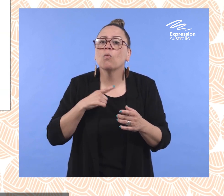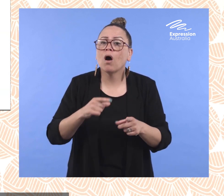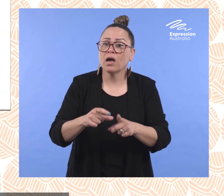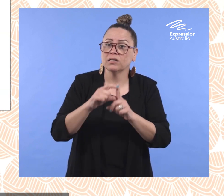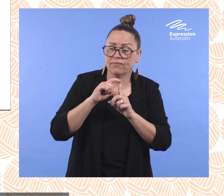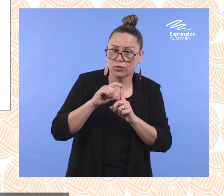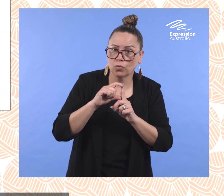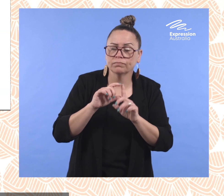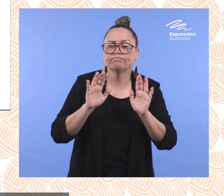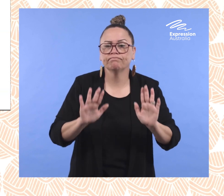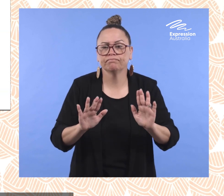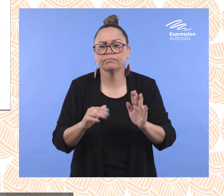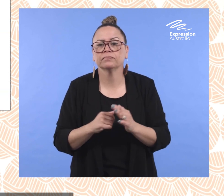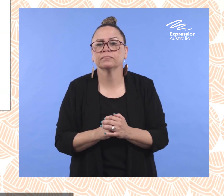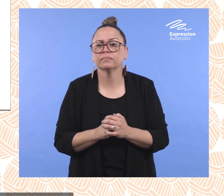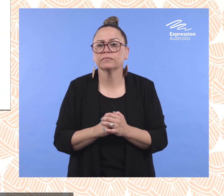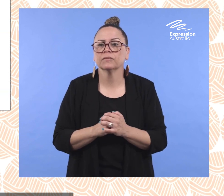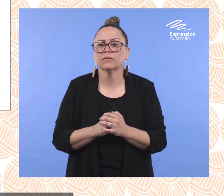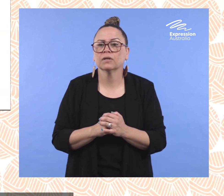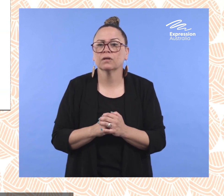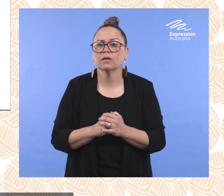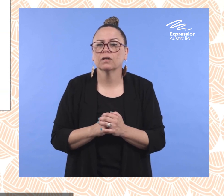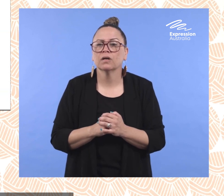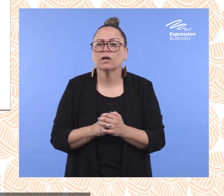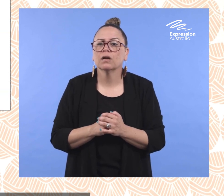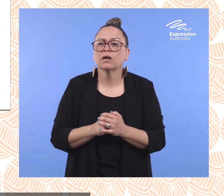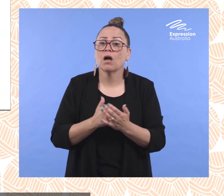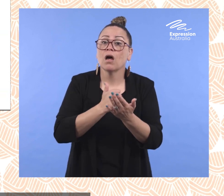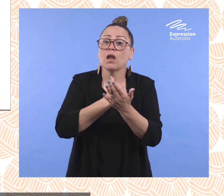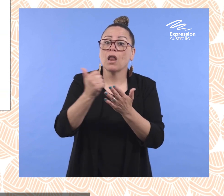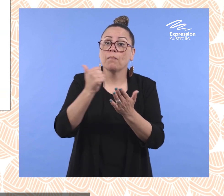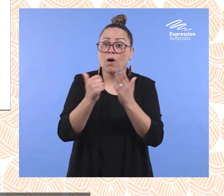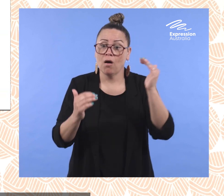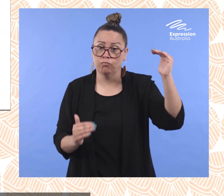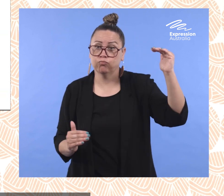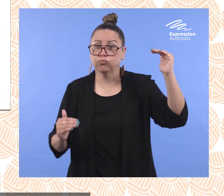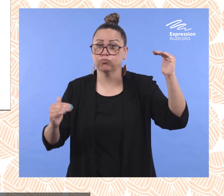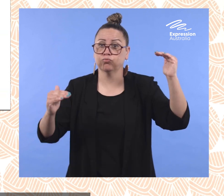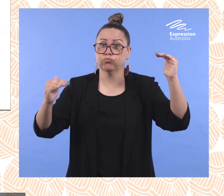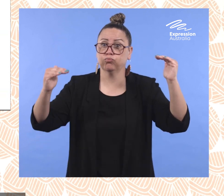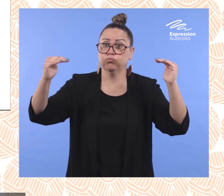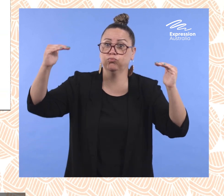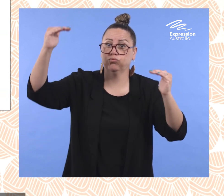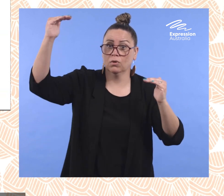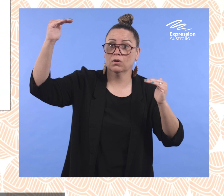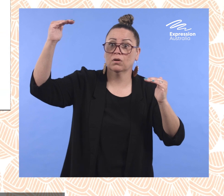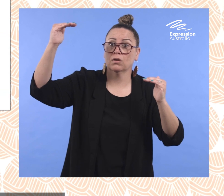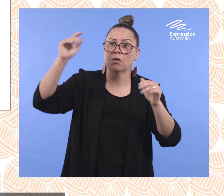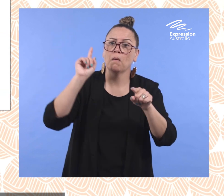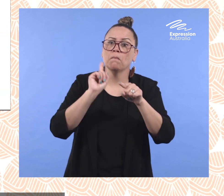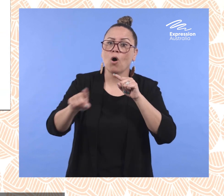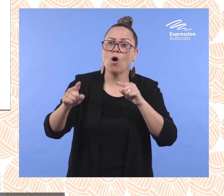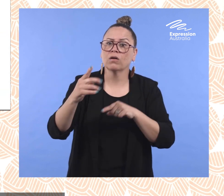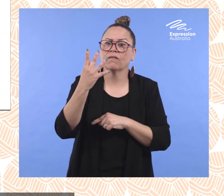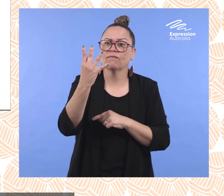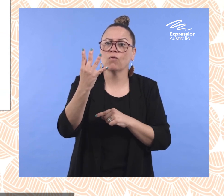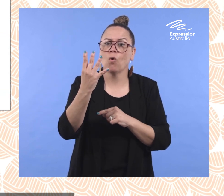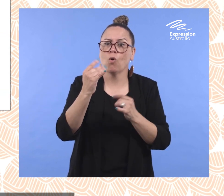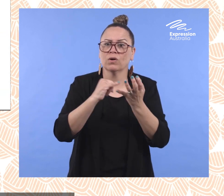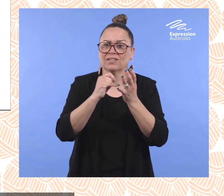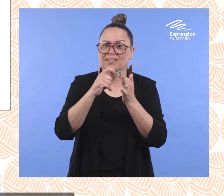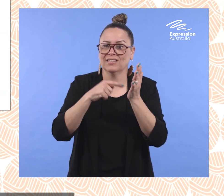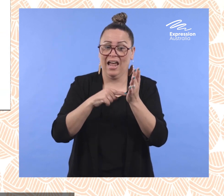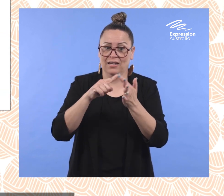is you need a majority of voters and a majority in at least 4 states. So quite a number of referendums have